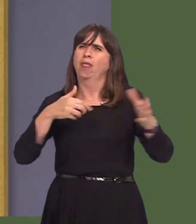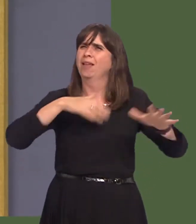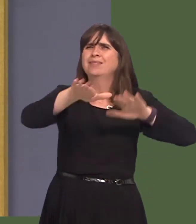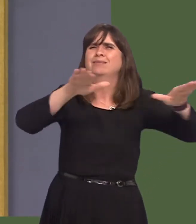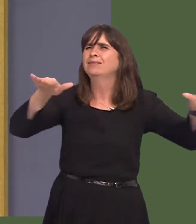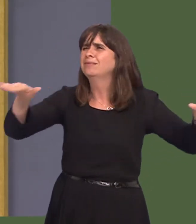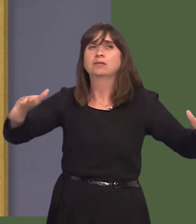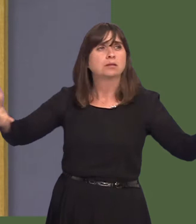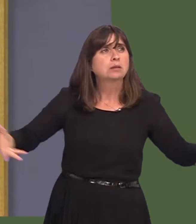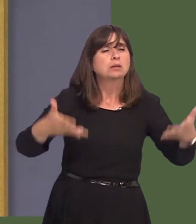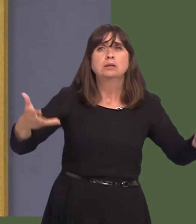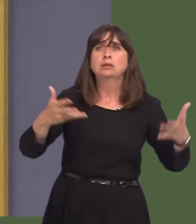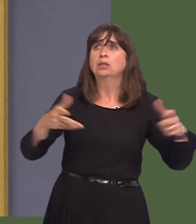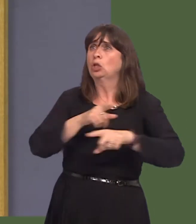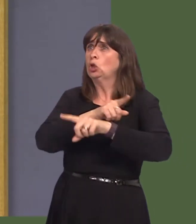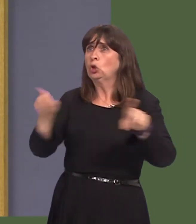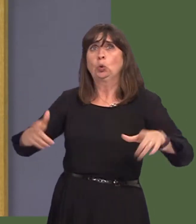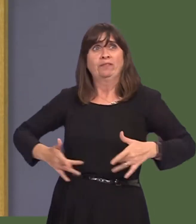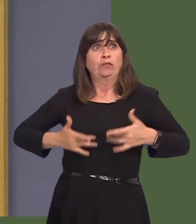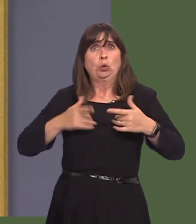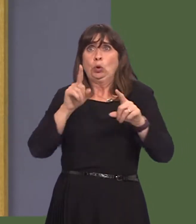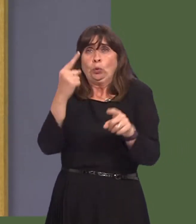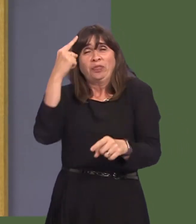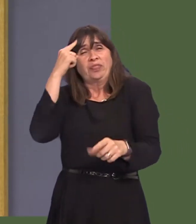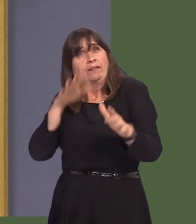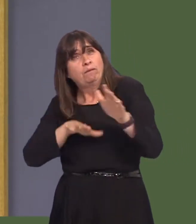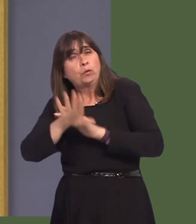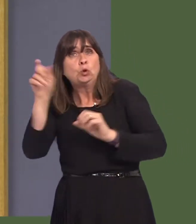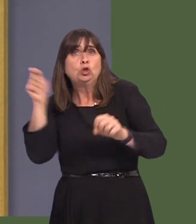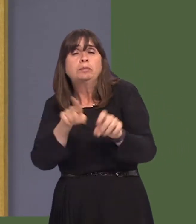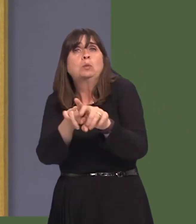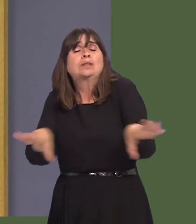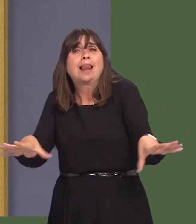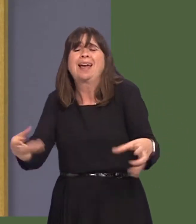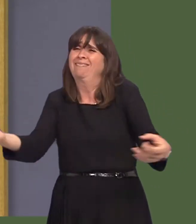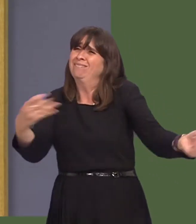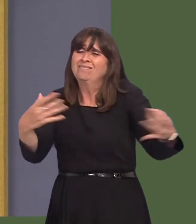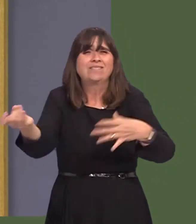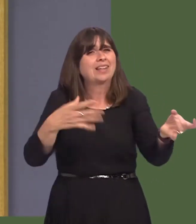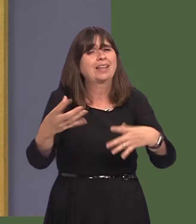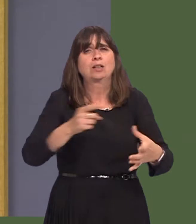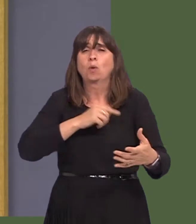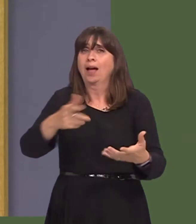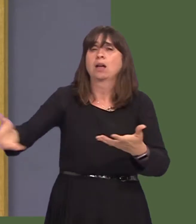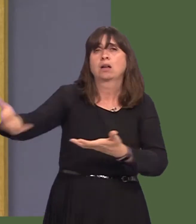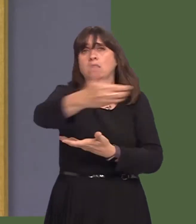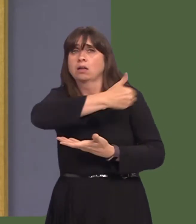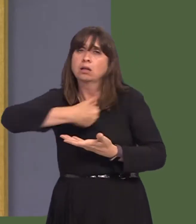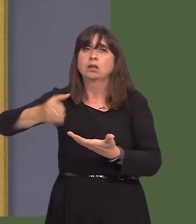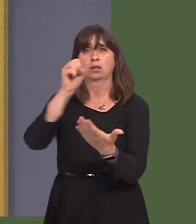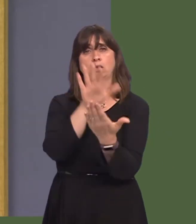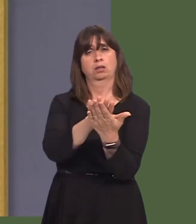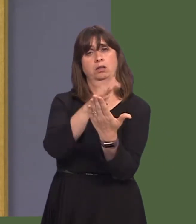particularly whatever their views are, so that they can be considered in the final document that will come out